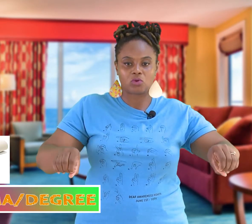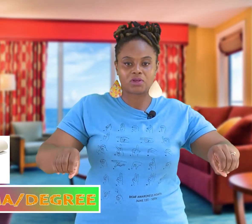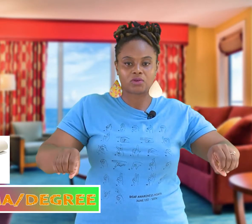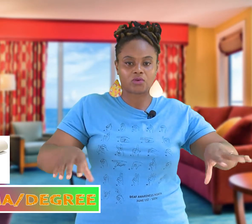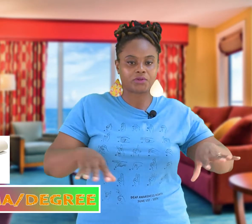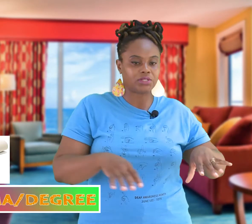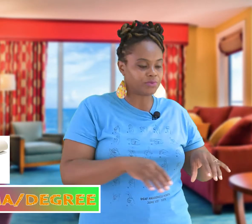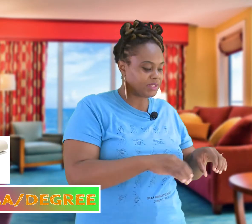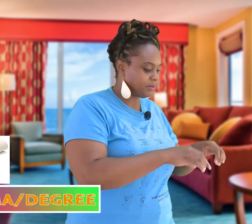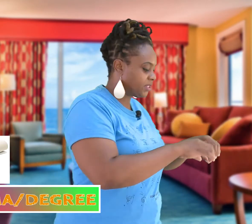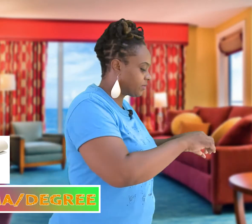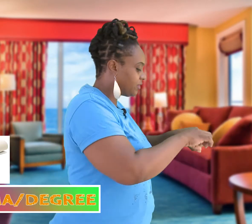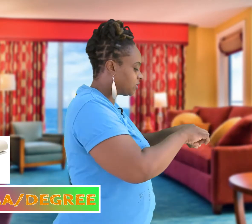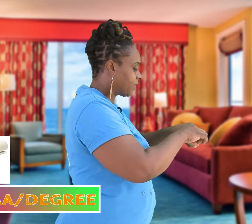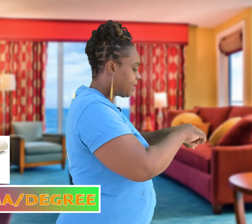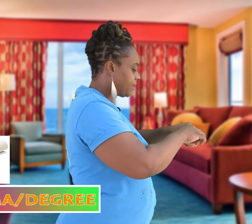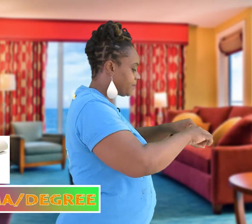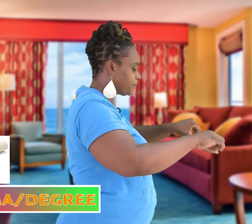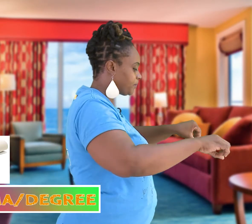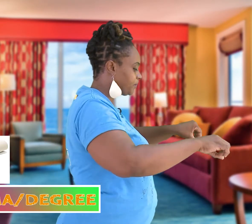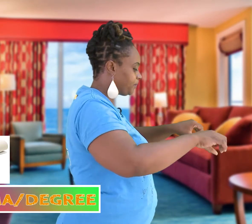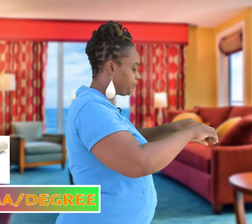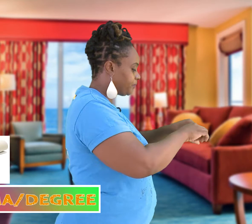Diploma or degree. Let me turn this way.